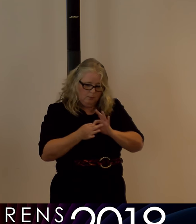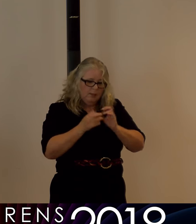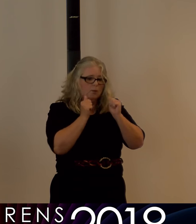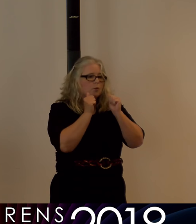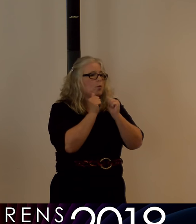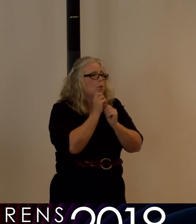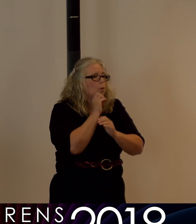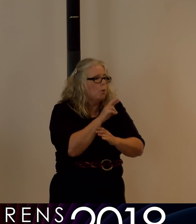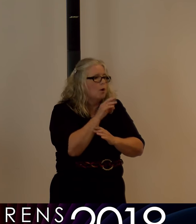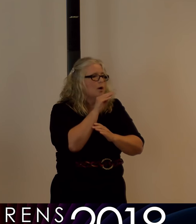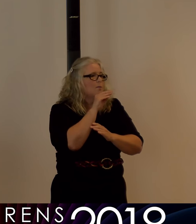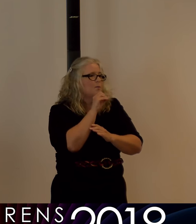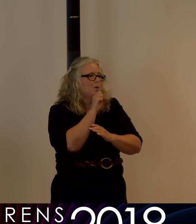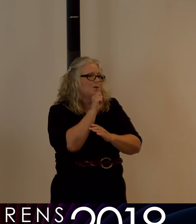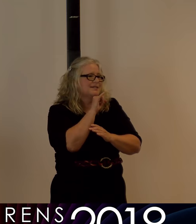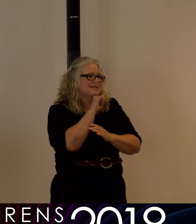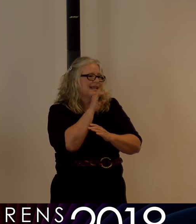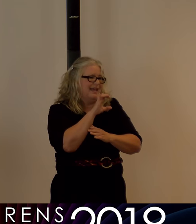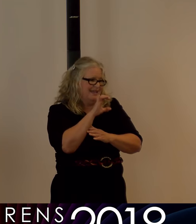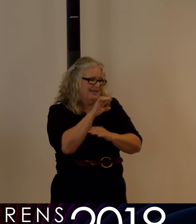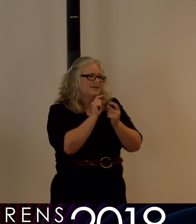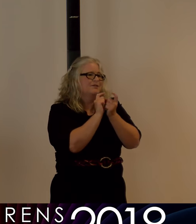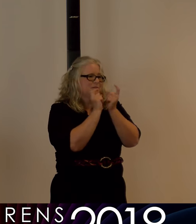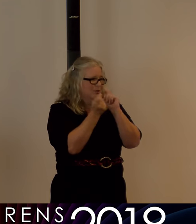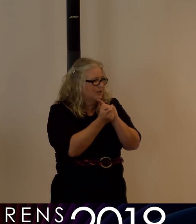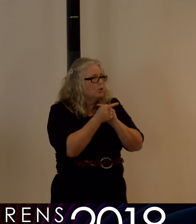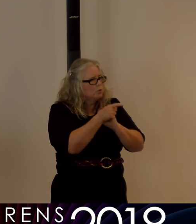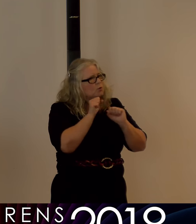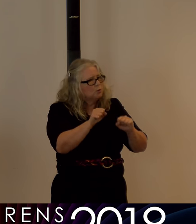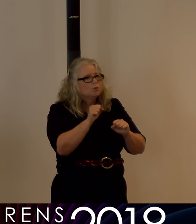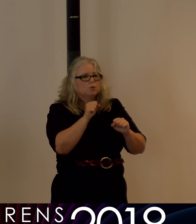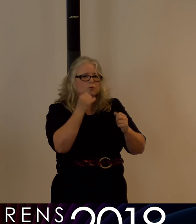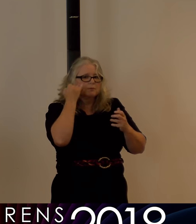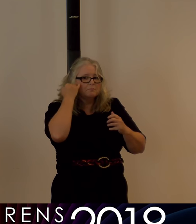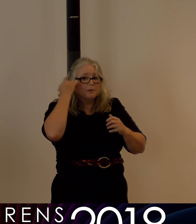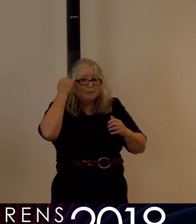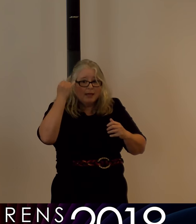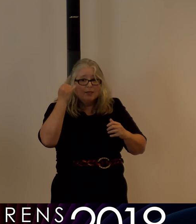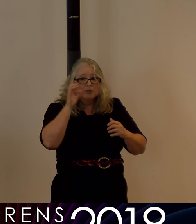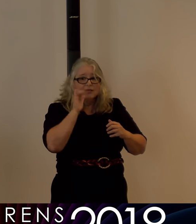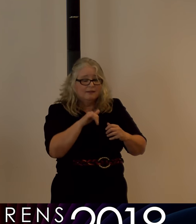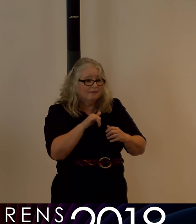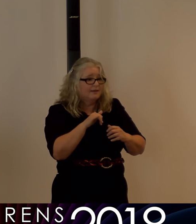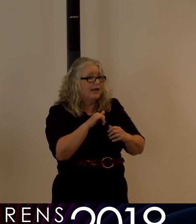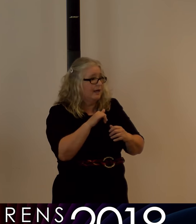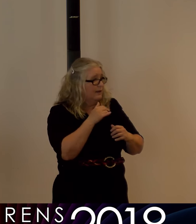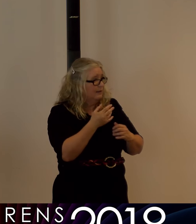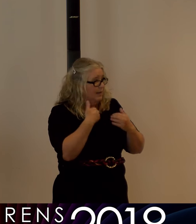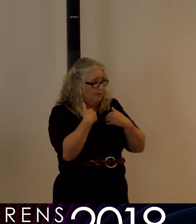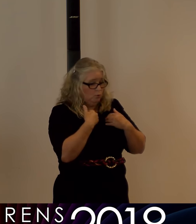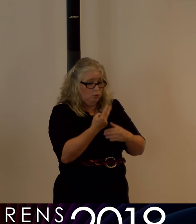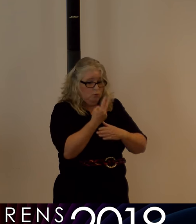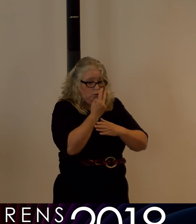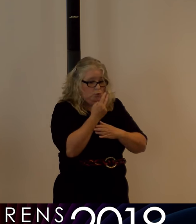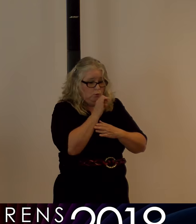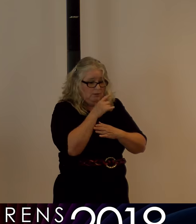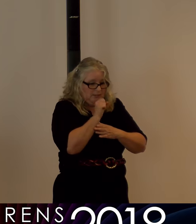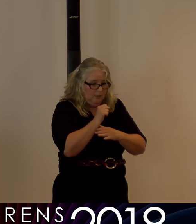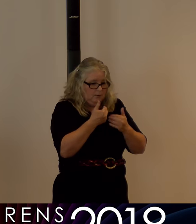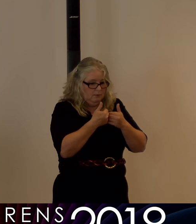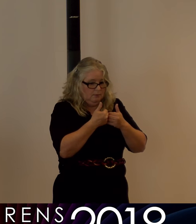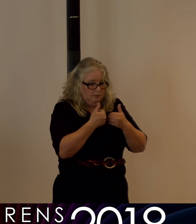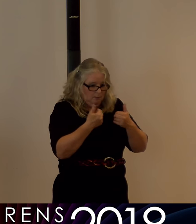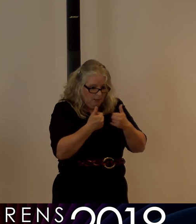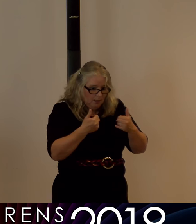can imagine, you know, when the embryo forms, the zygote comes together, that zygote multiplies into two cells, which become four cells, which become eight